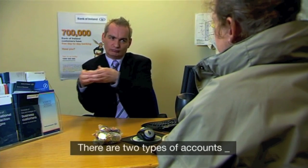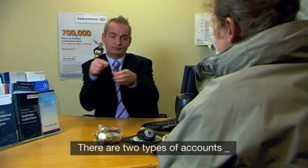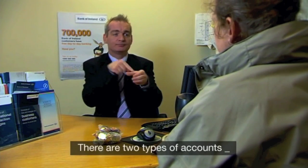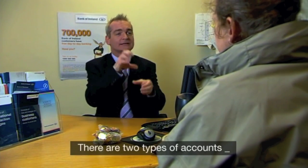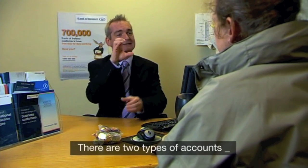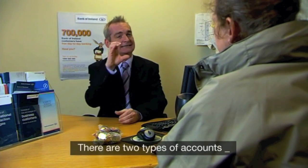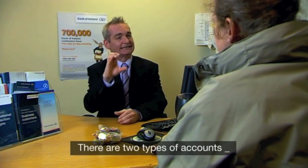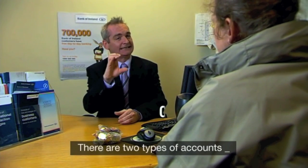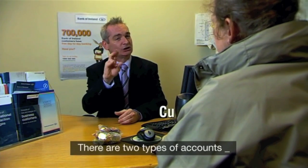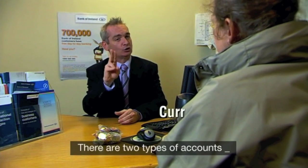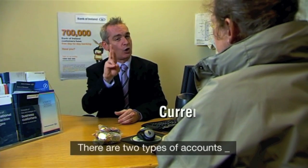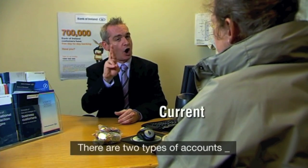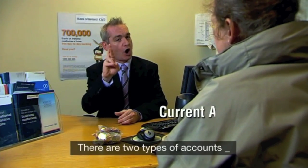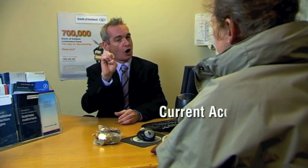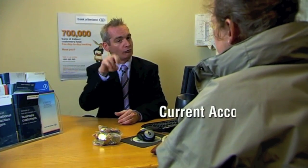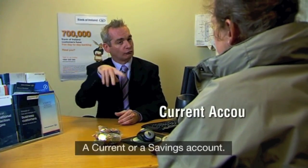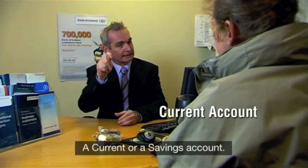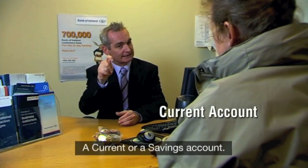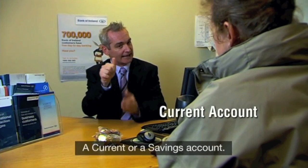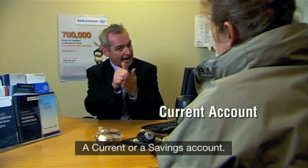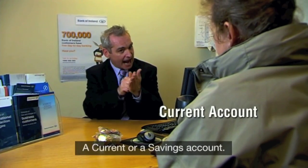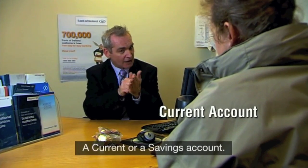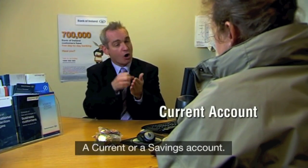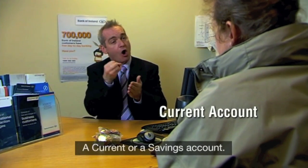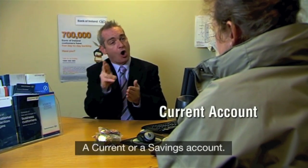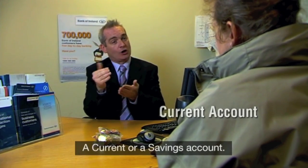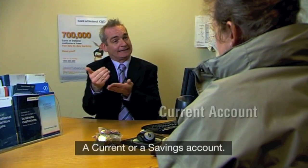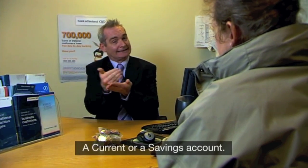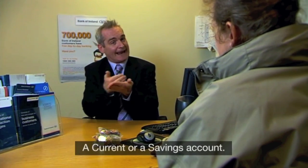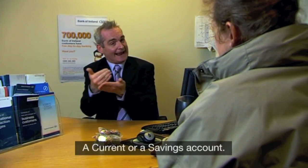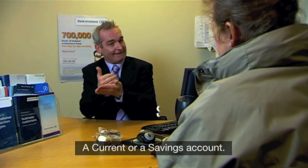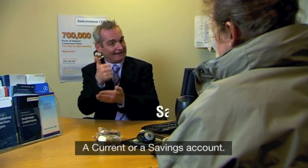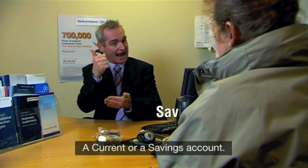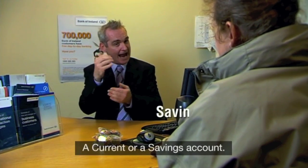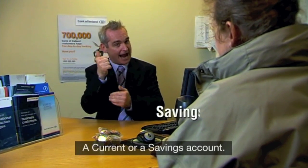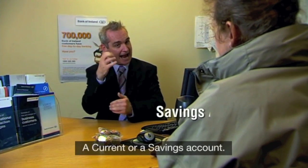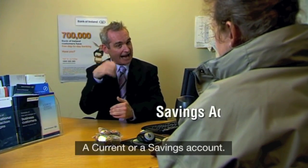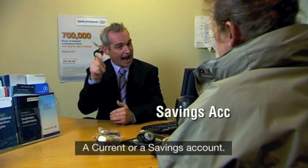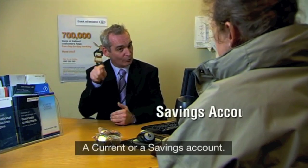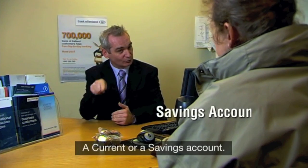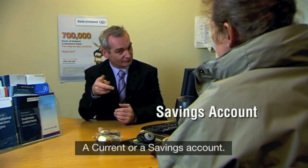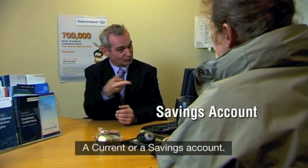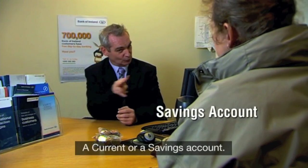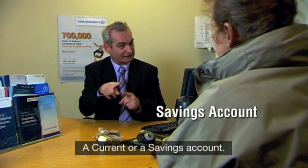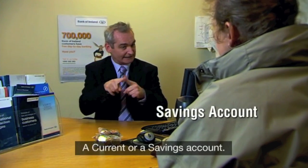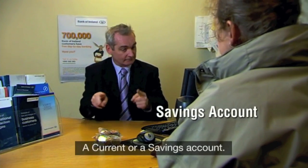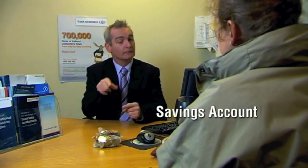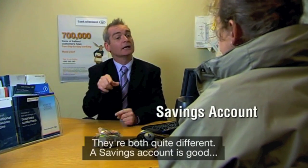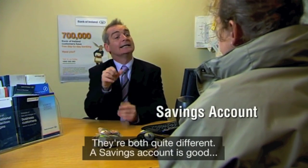accounts: a current account or a savings account. They're both